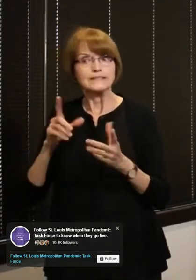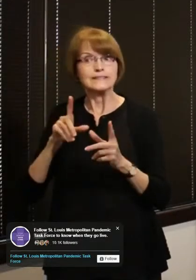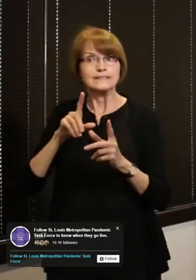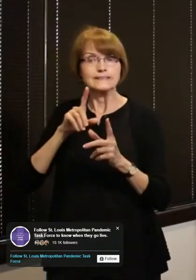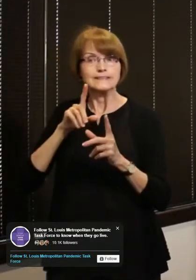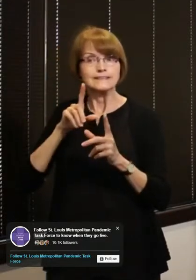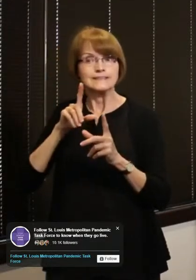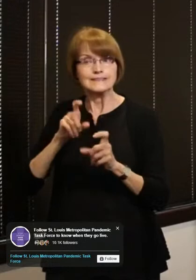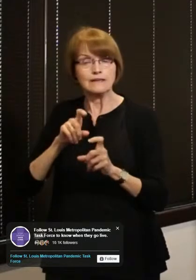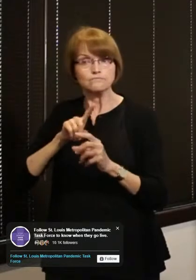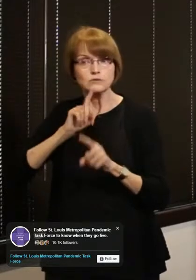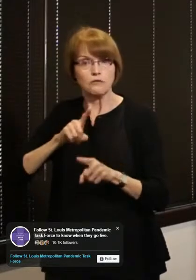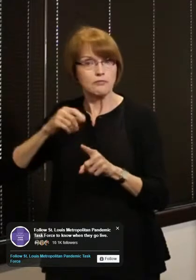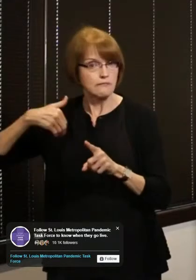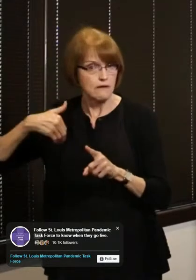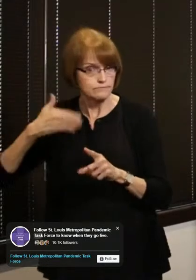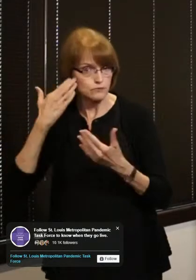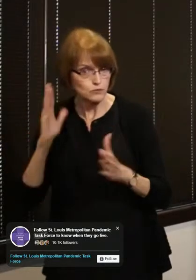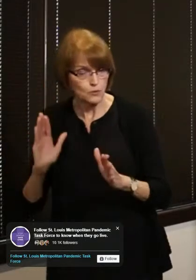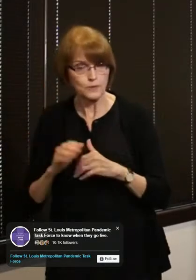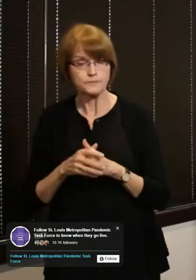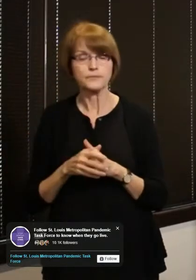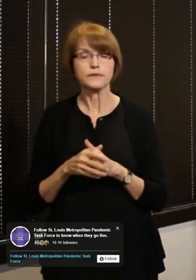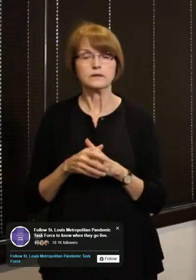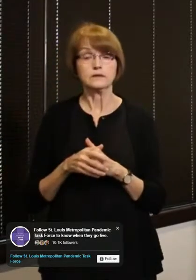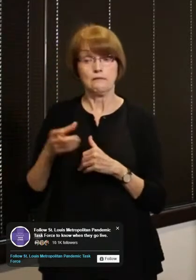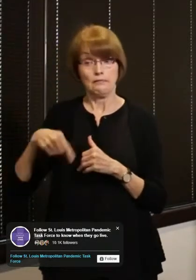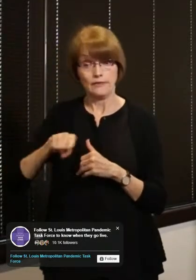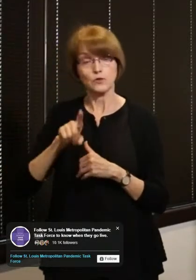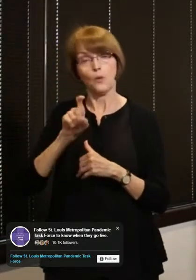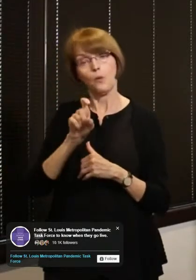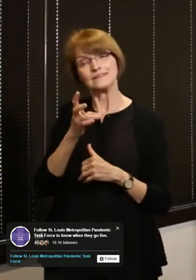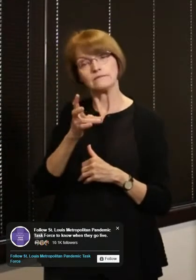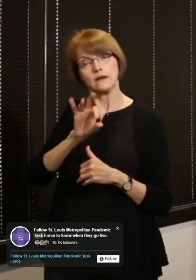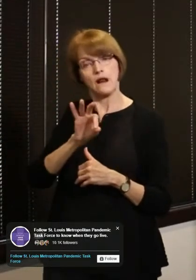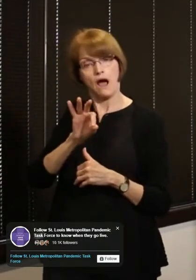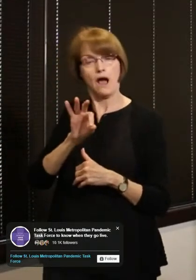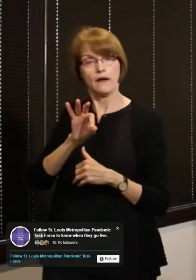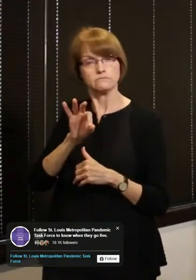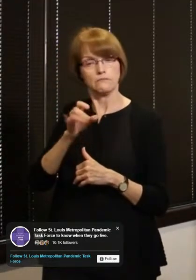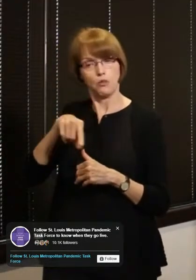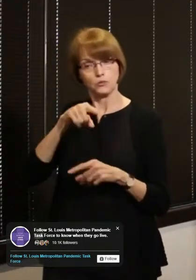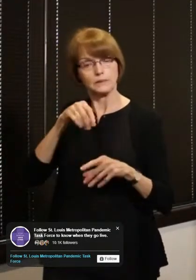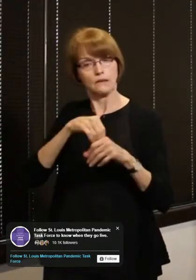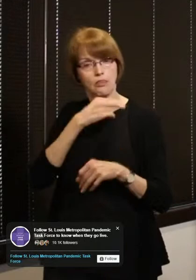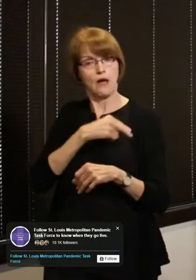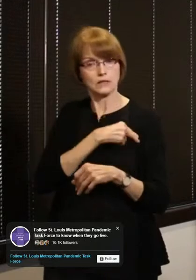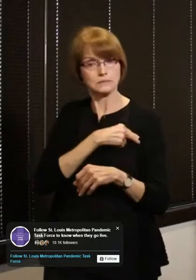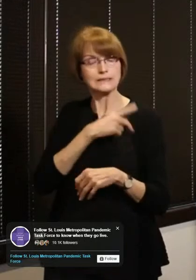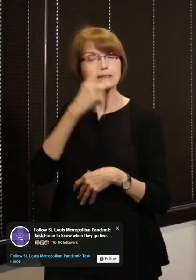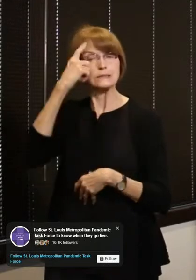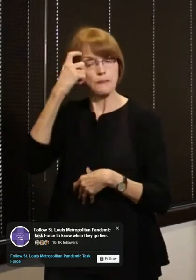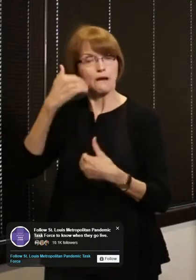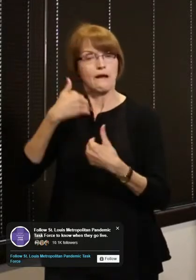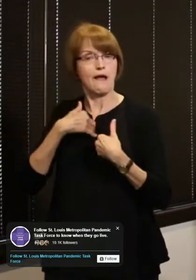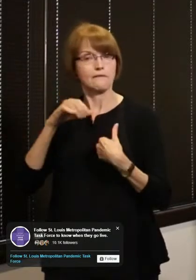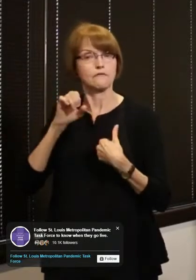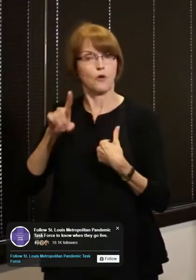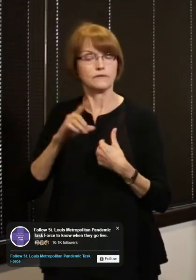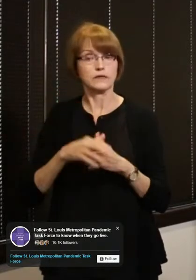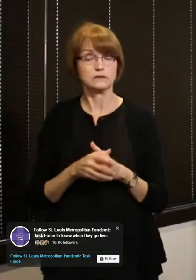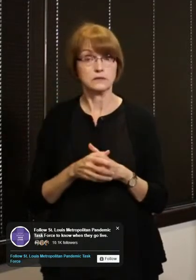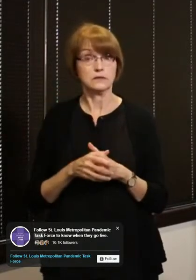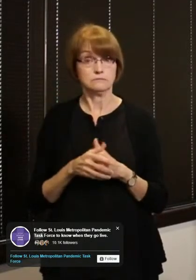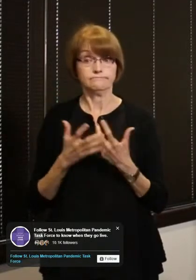results to come back. So we have 179 hospitalizations today of suspected COVID patients, and that's a rather